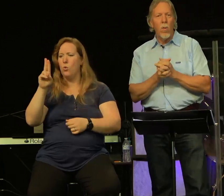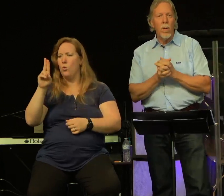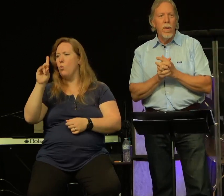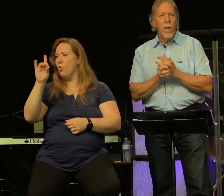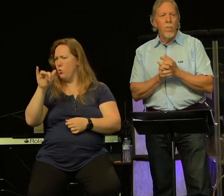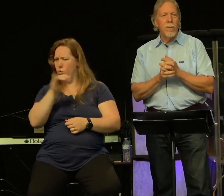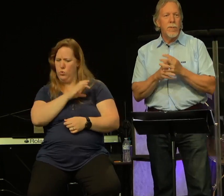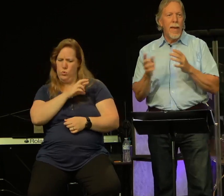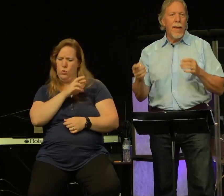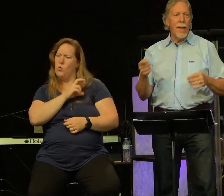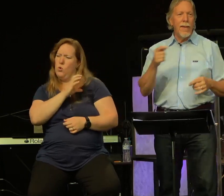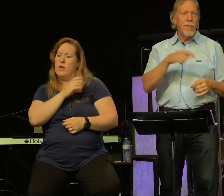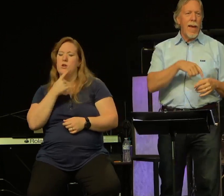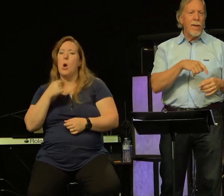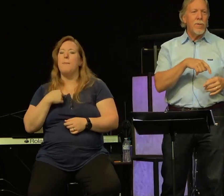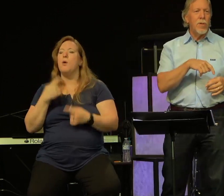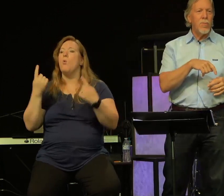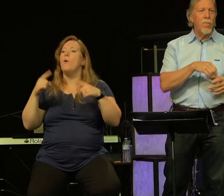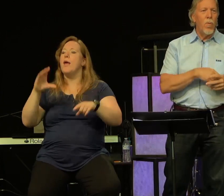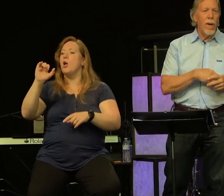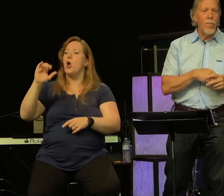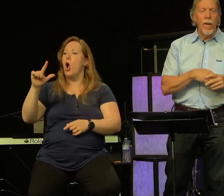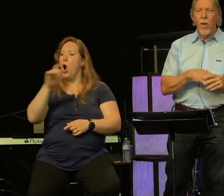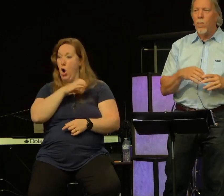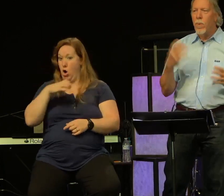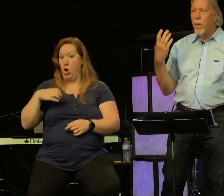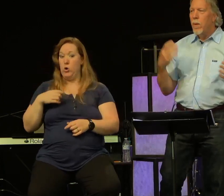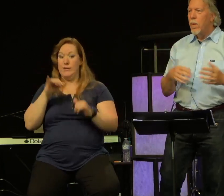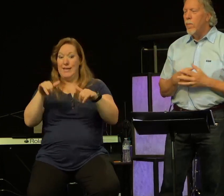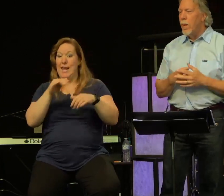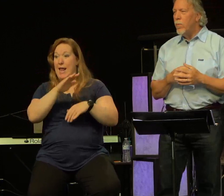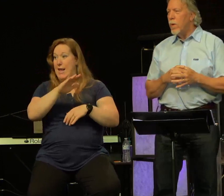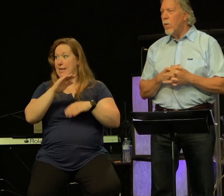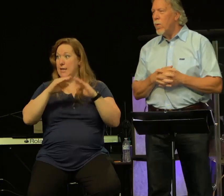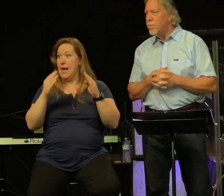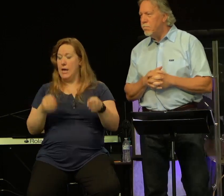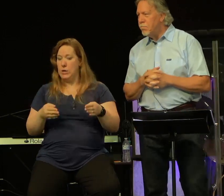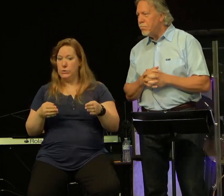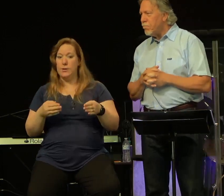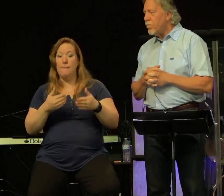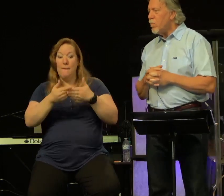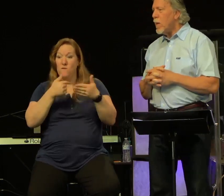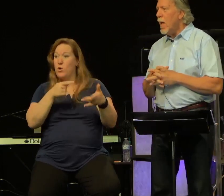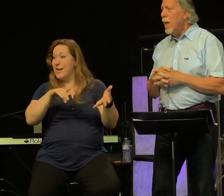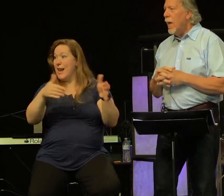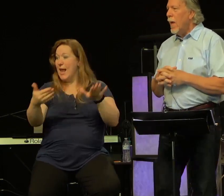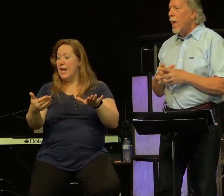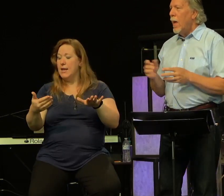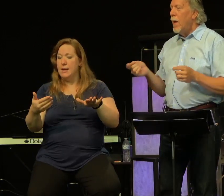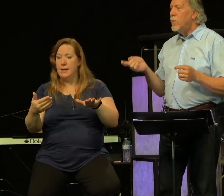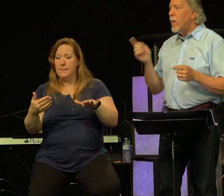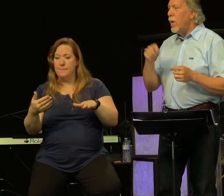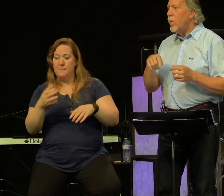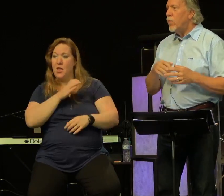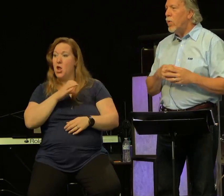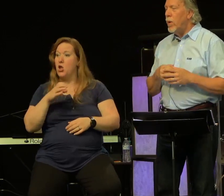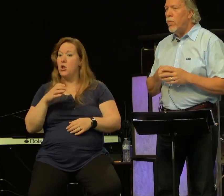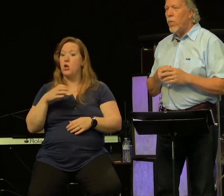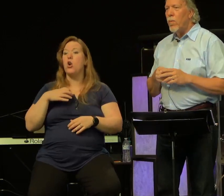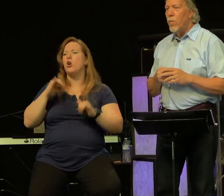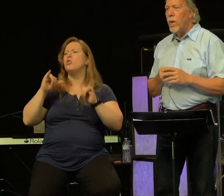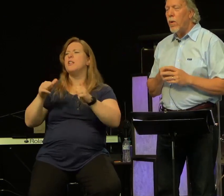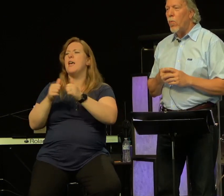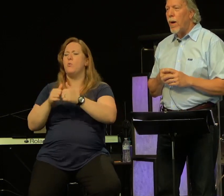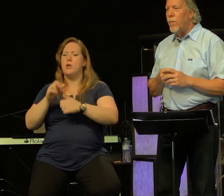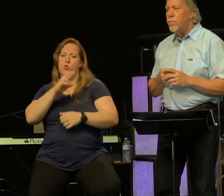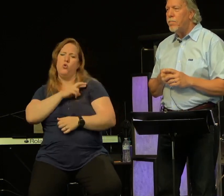Carl was staying at his house just before he went home to be with the Lord, he stayed with Rudy